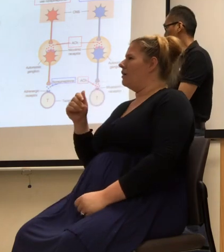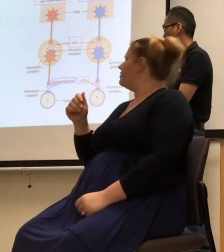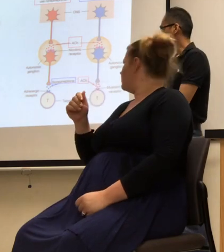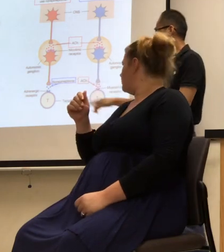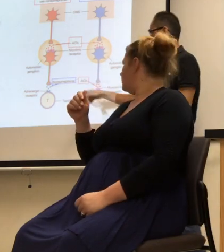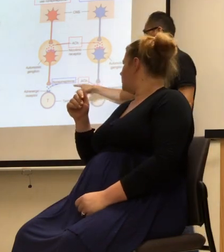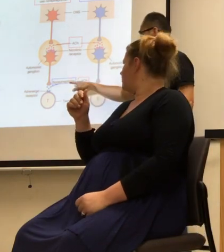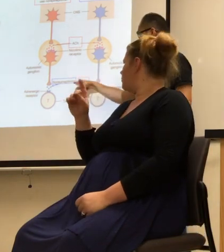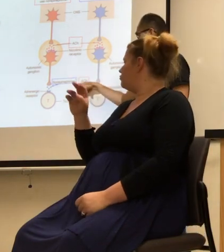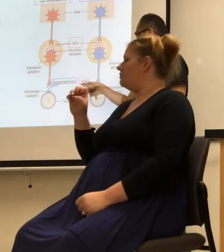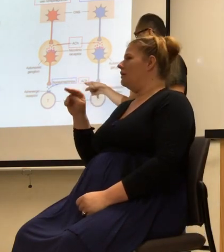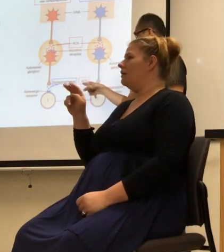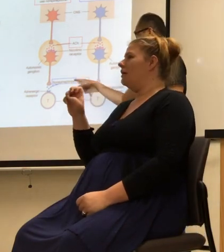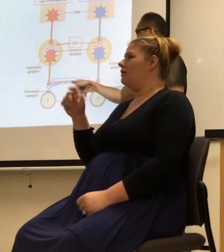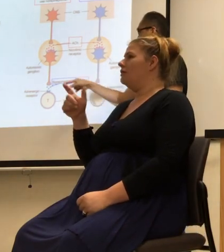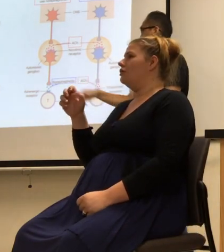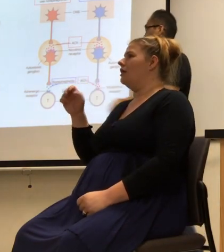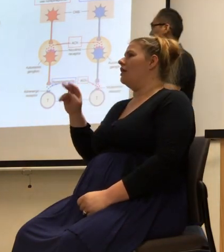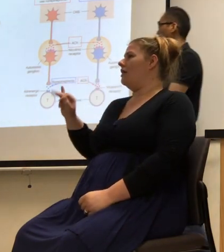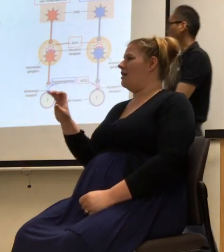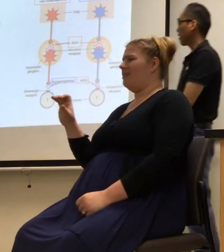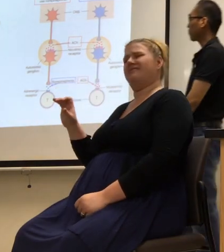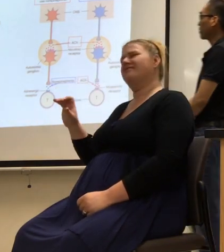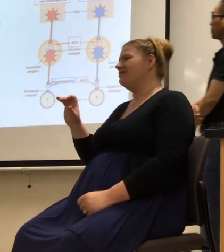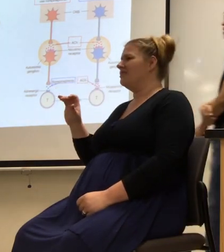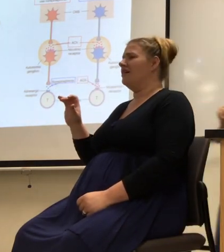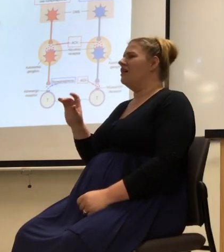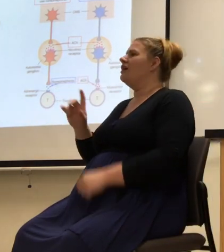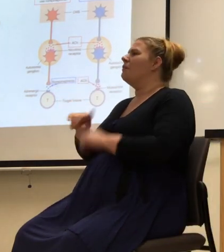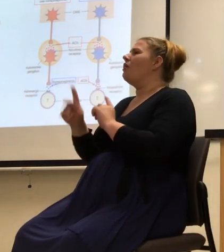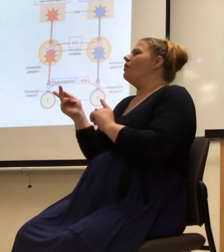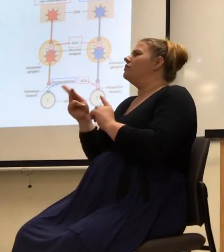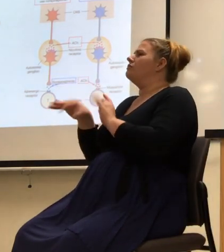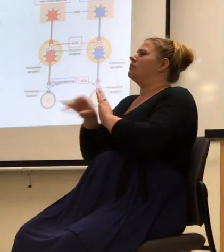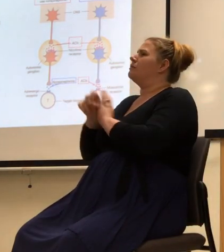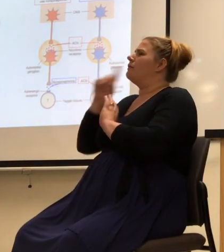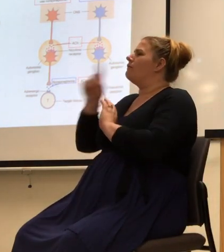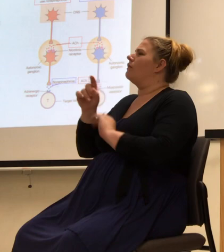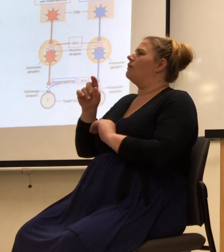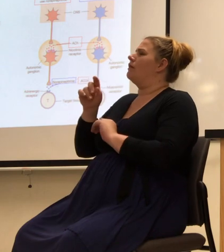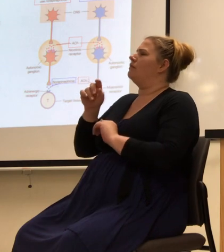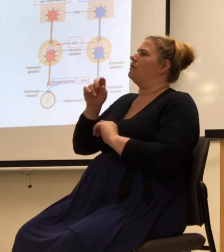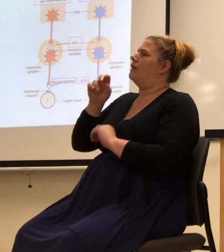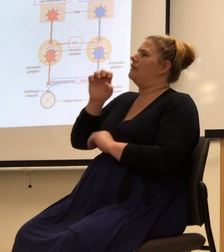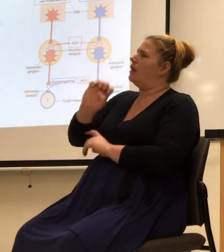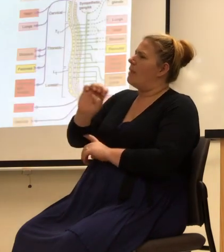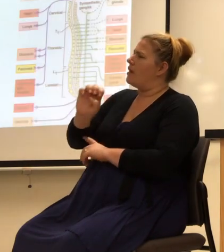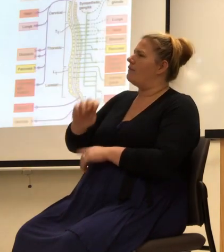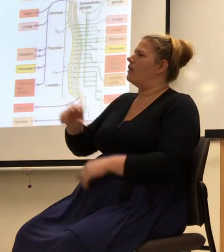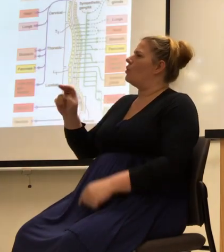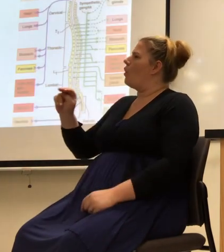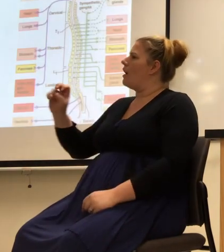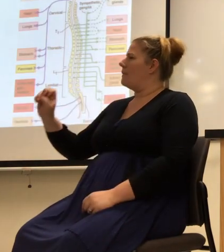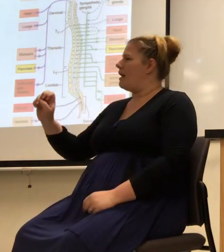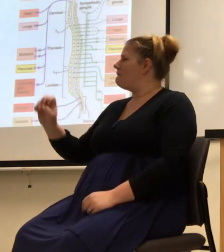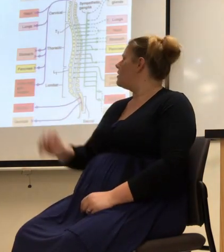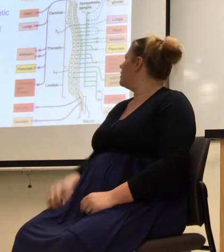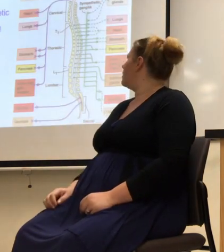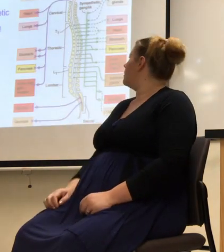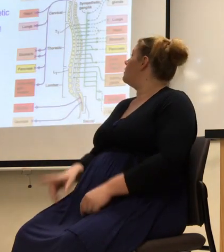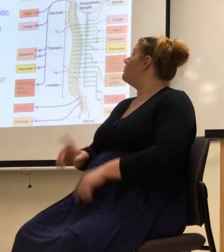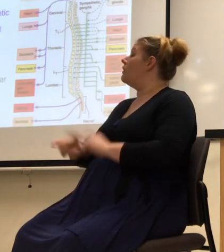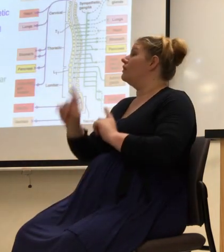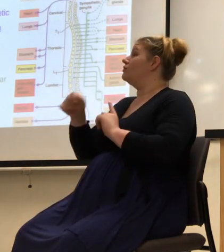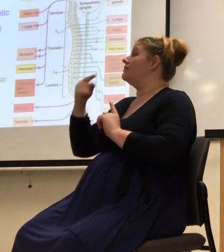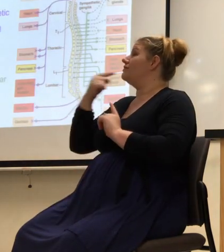that utilize ACH nor epinephrine, but it gets a little confusing. However, I should say